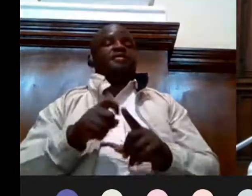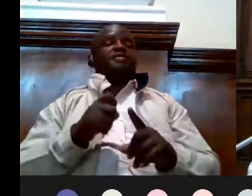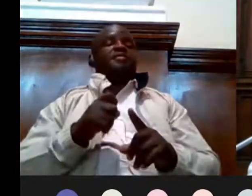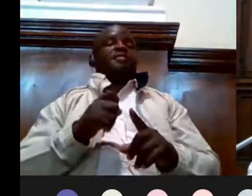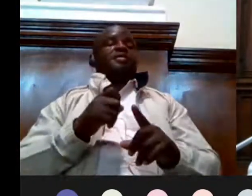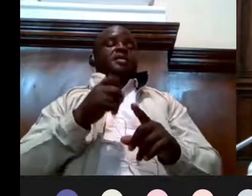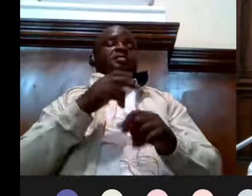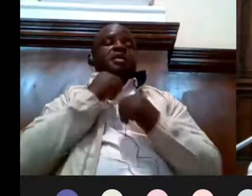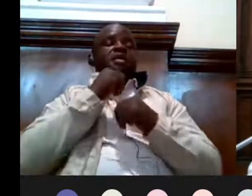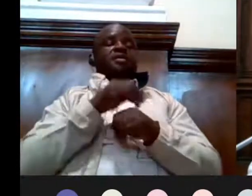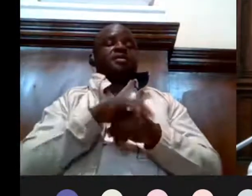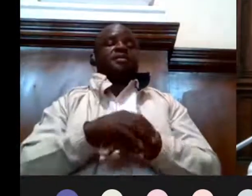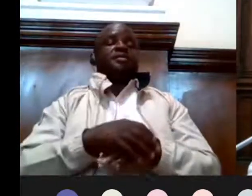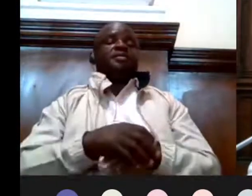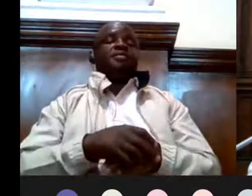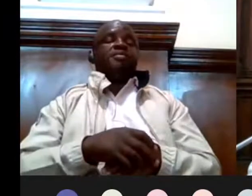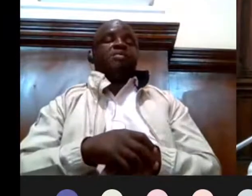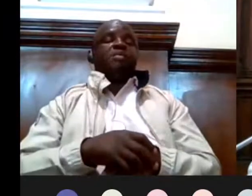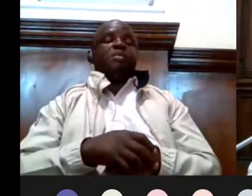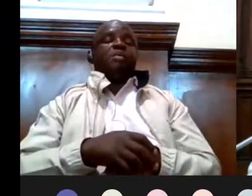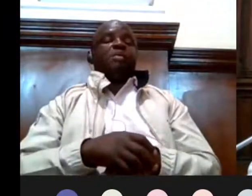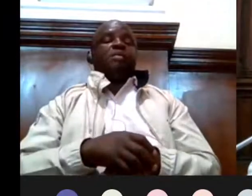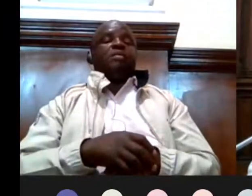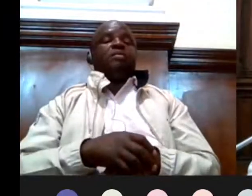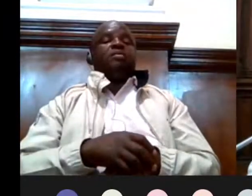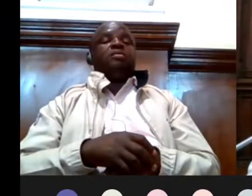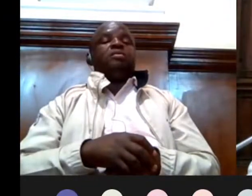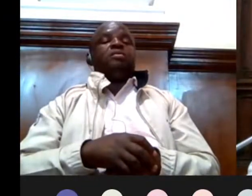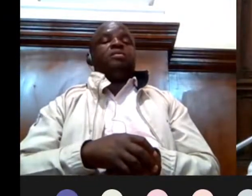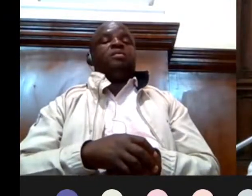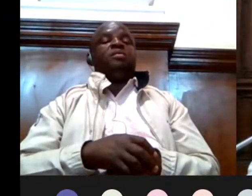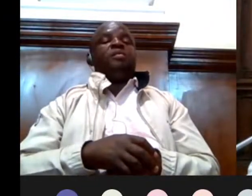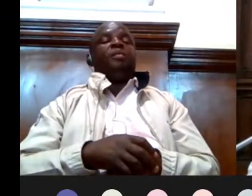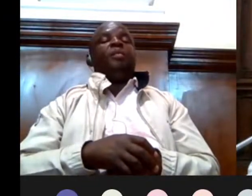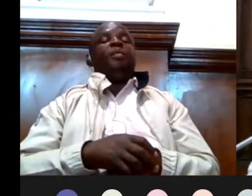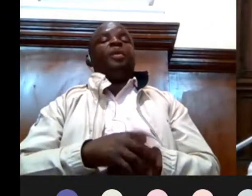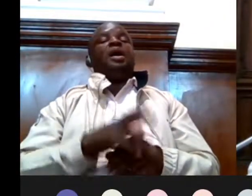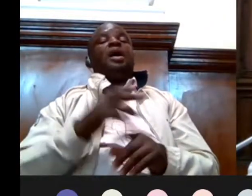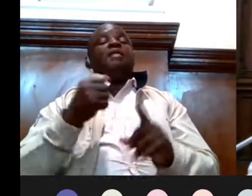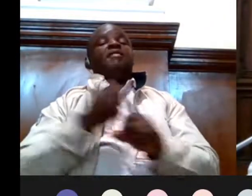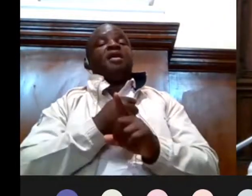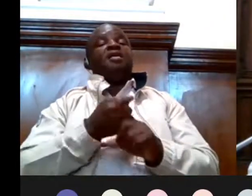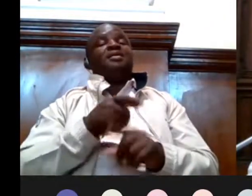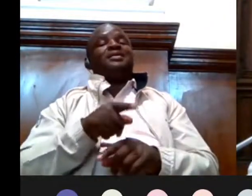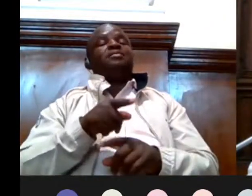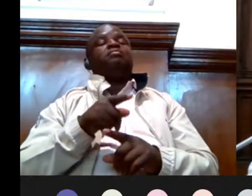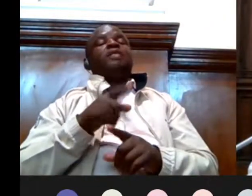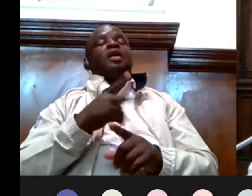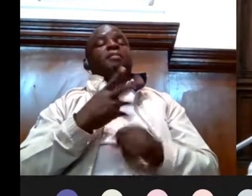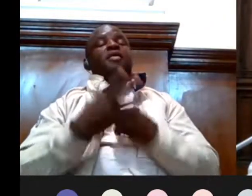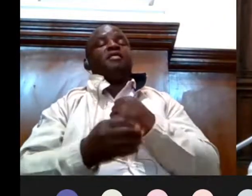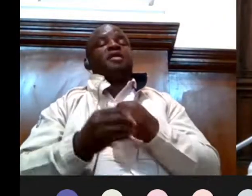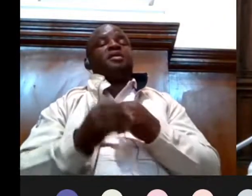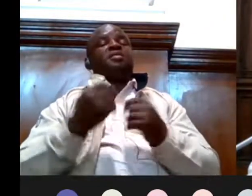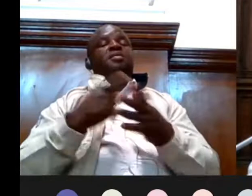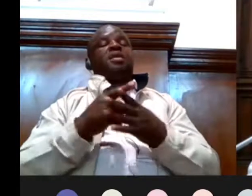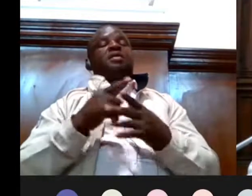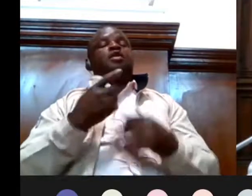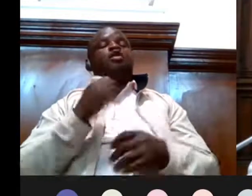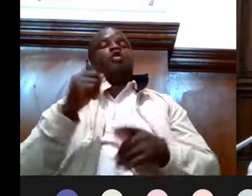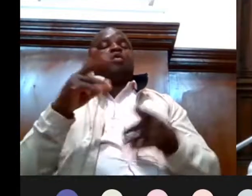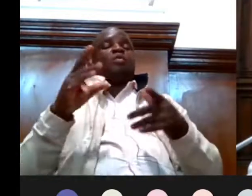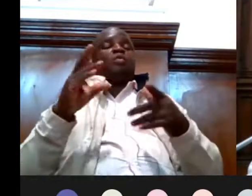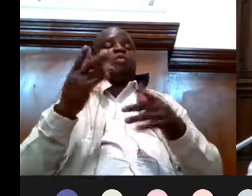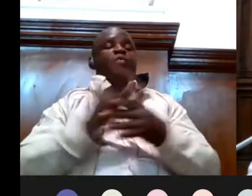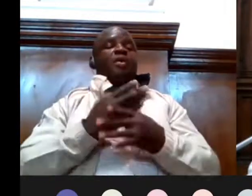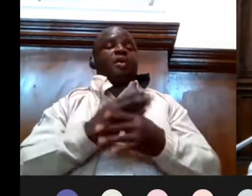their parents and other grown-ups, Honorable Speaker. Besides violence against women, poverty and unemployment